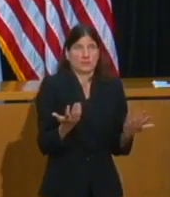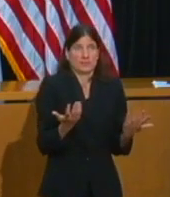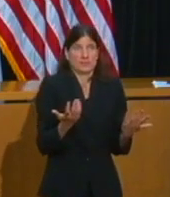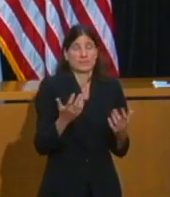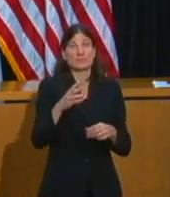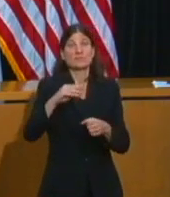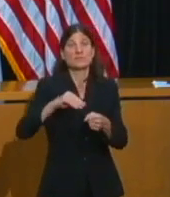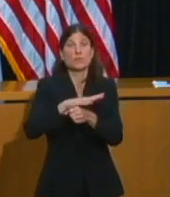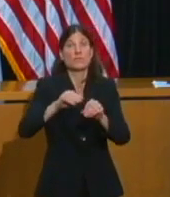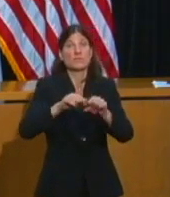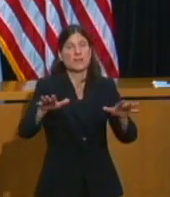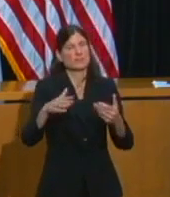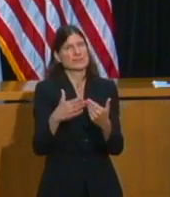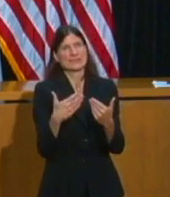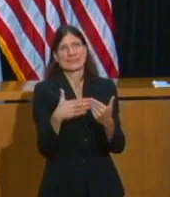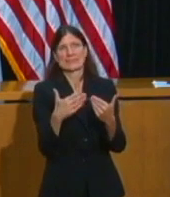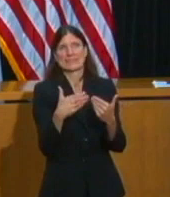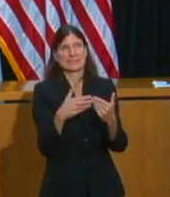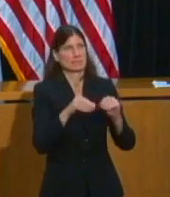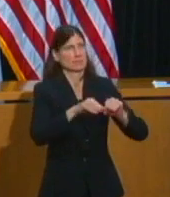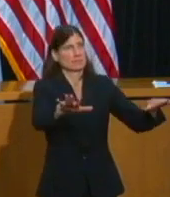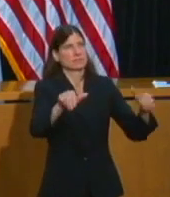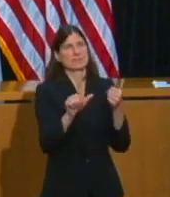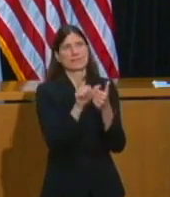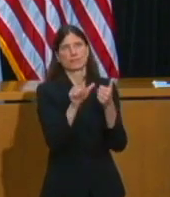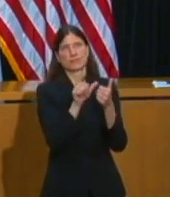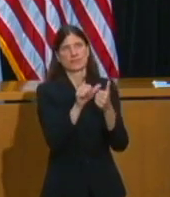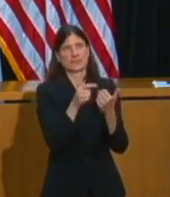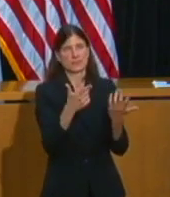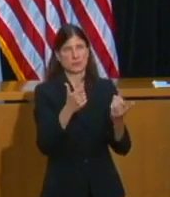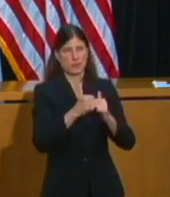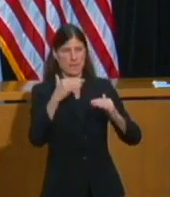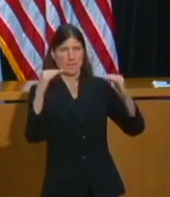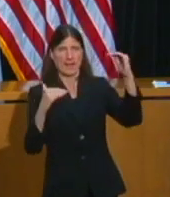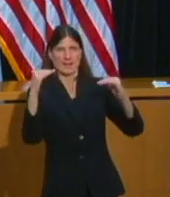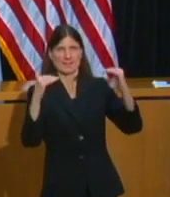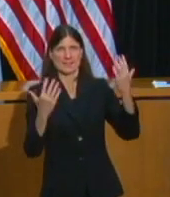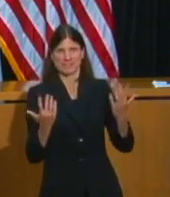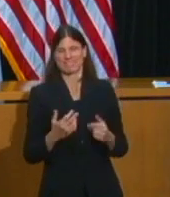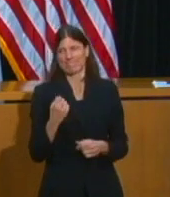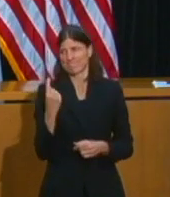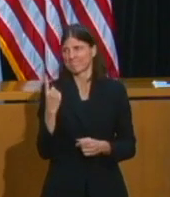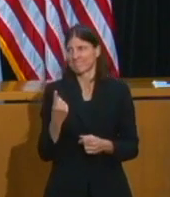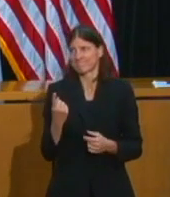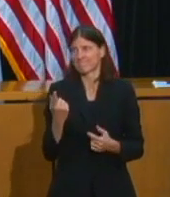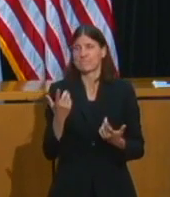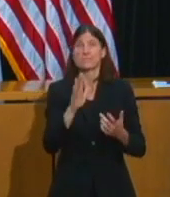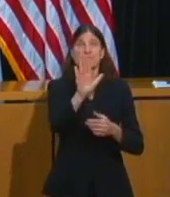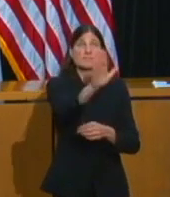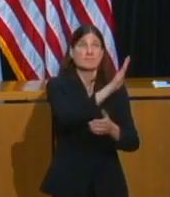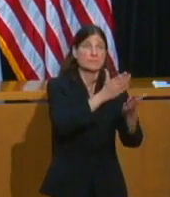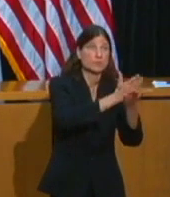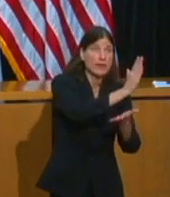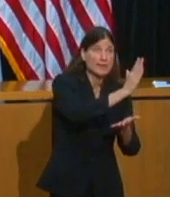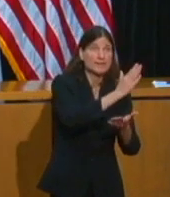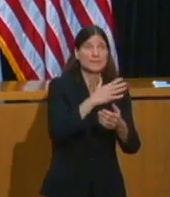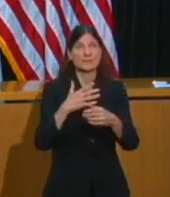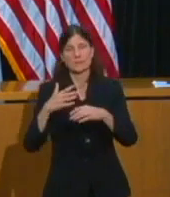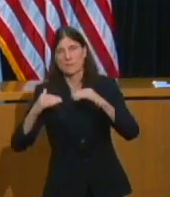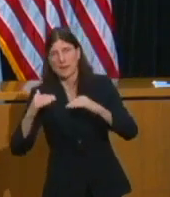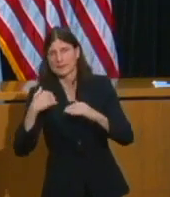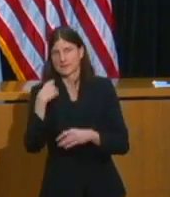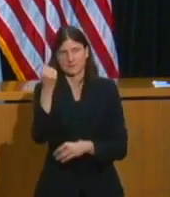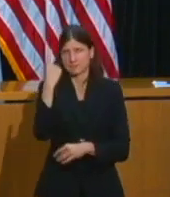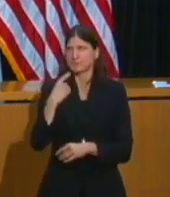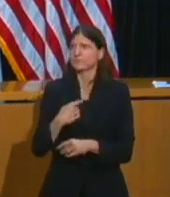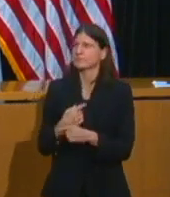and this is certainly going to be a risk. Do you have a tool, though? There is no tool to do it? The only thing I can say is that people should pursue the same types